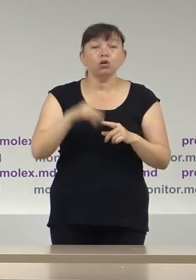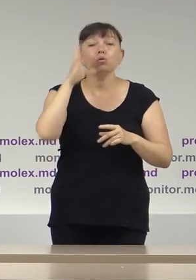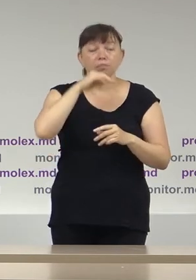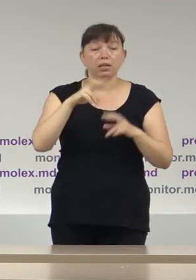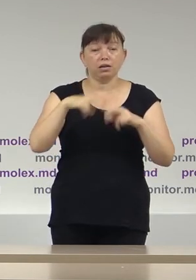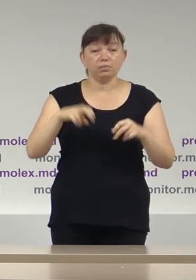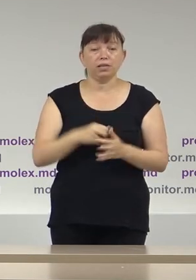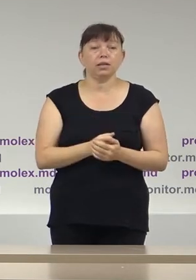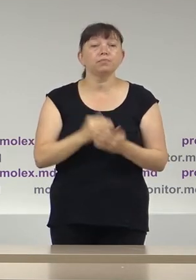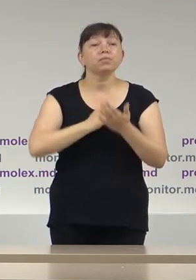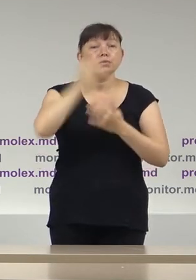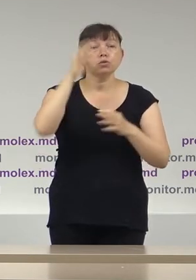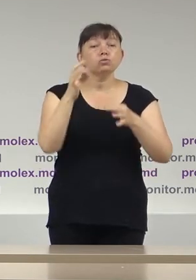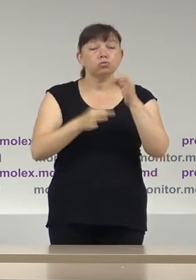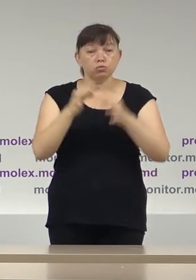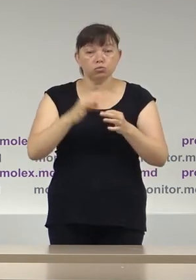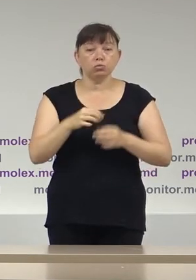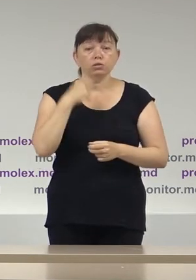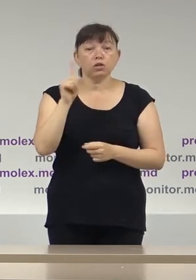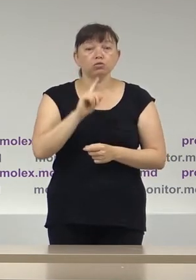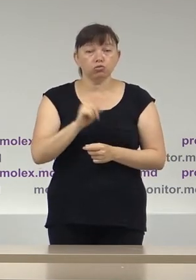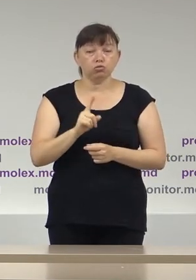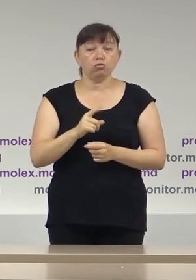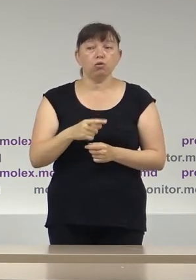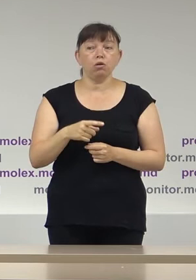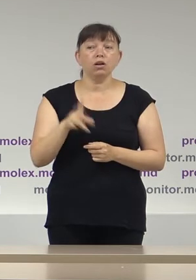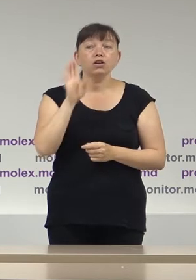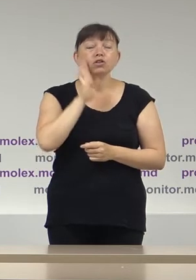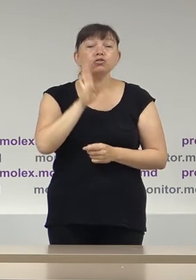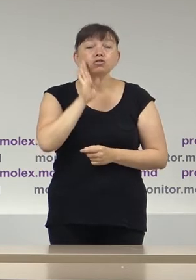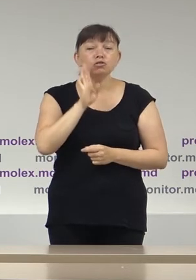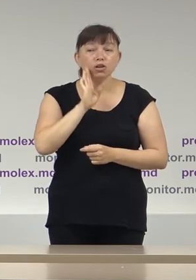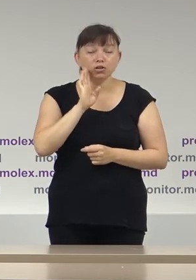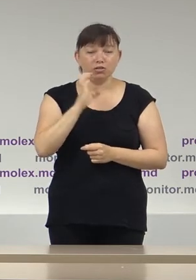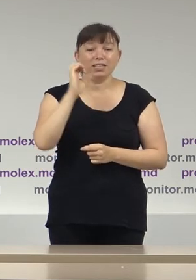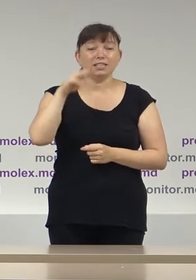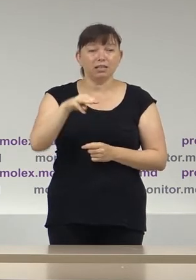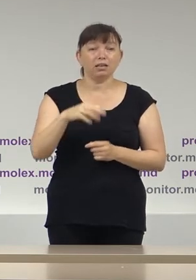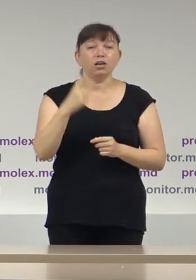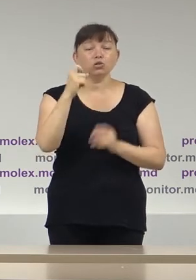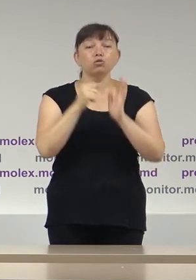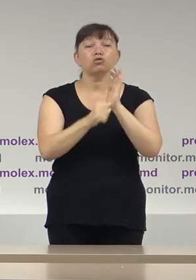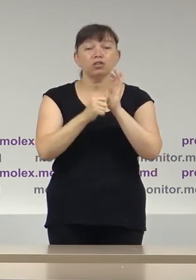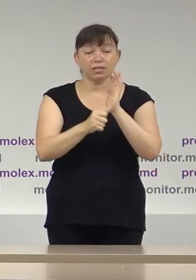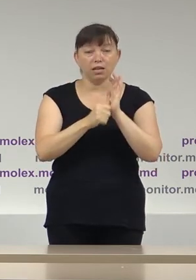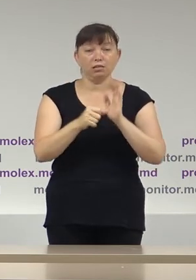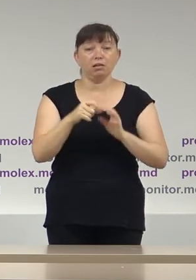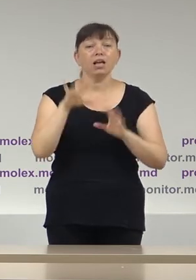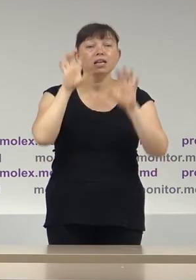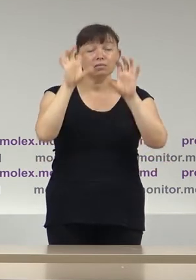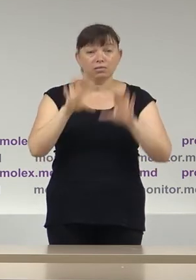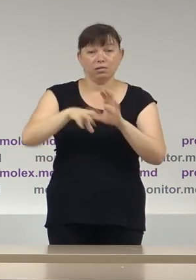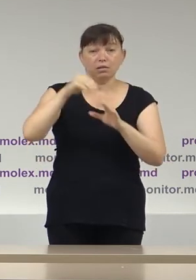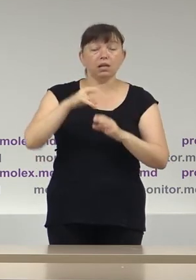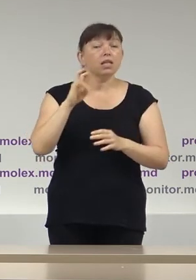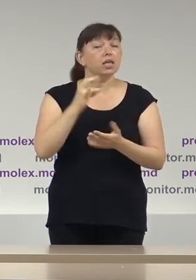to the notifications reviewed. So the court explained that the preferential treatment of women introduced by